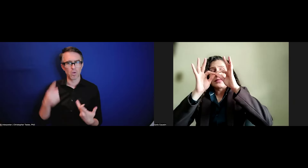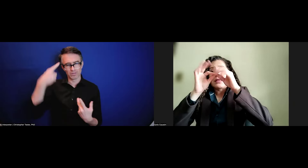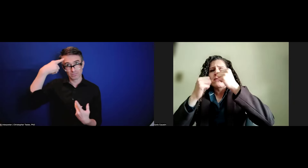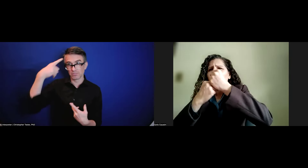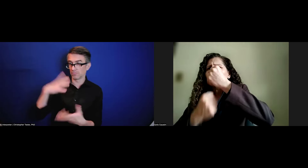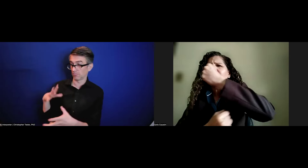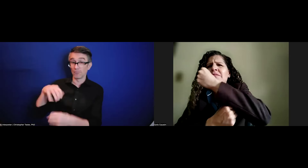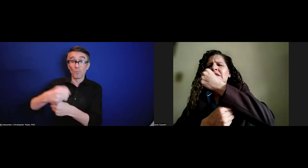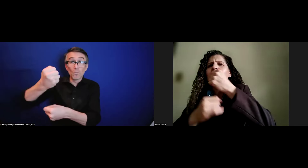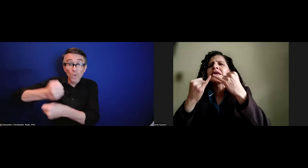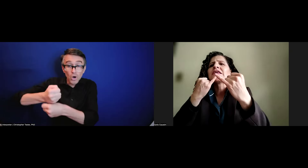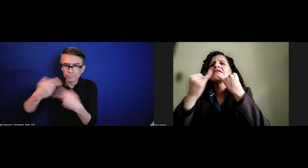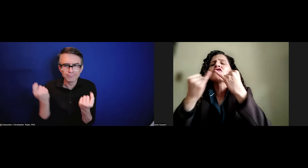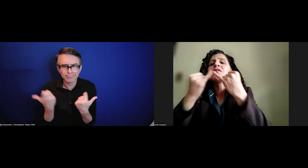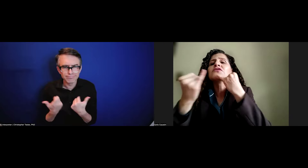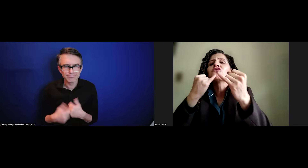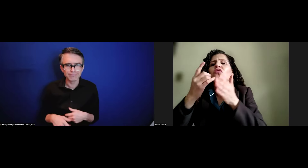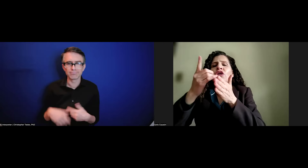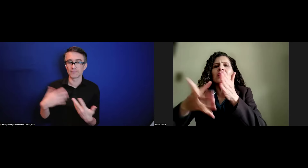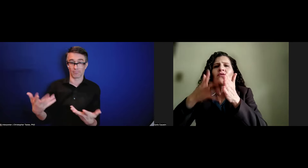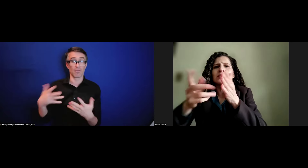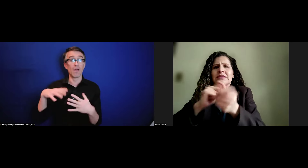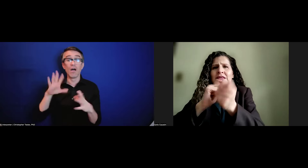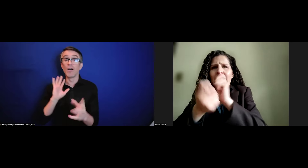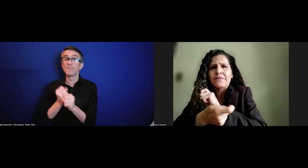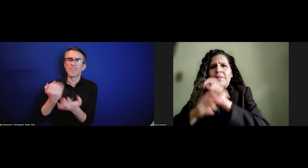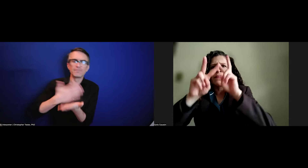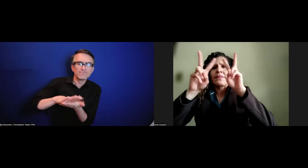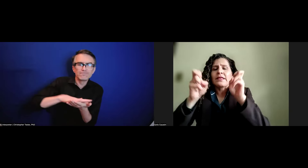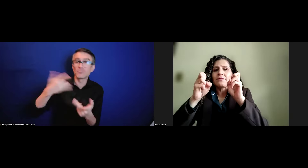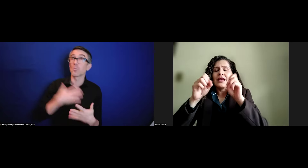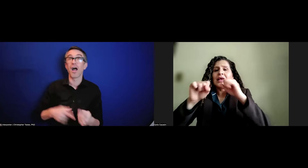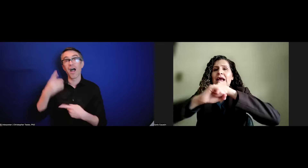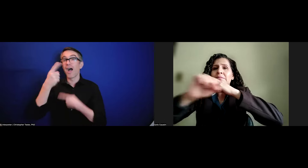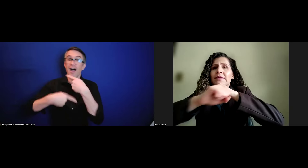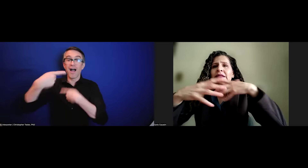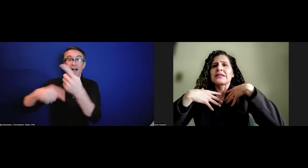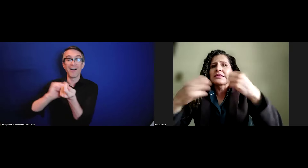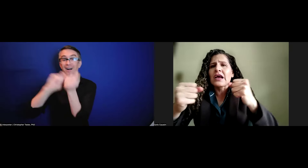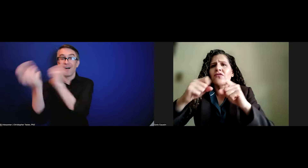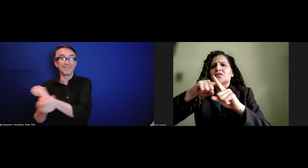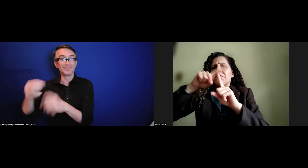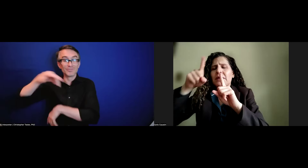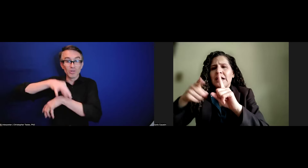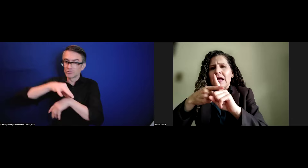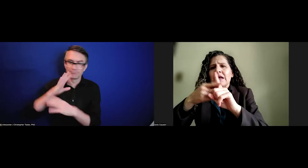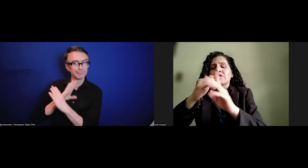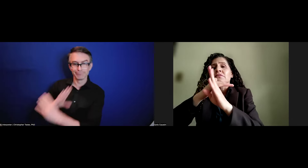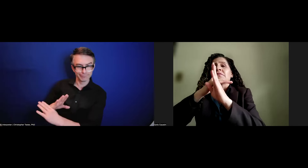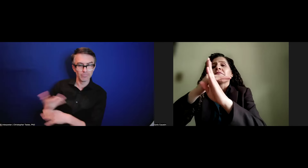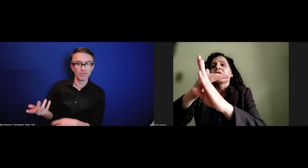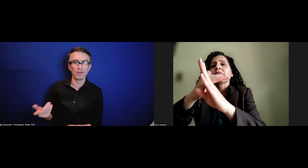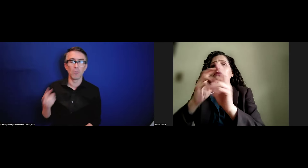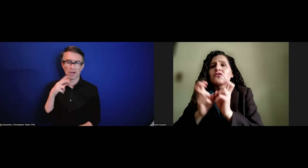to seguimiento de go los to the doctor. tratamientos They y suspend lo their más care. importante, no reciben la información It adecuada is y not prevented. adaptada a lengua de